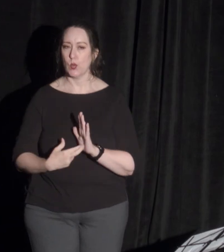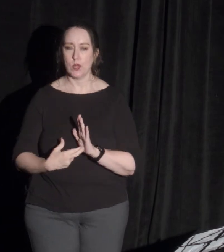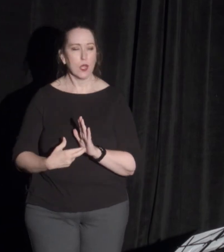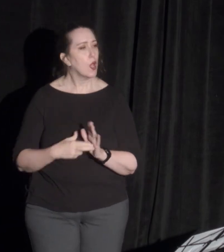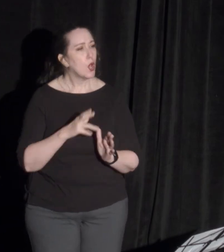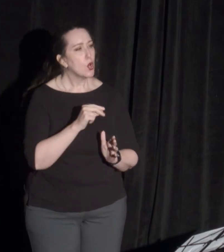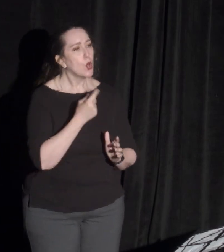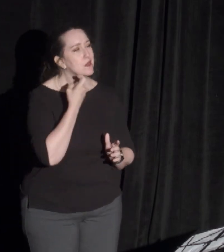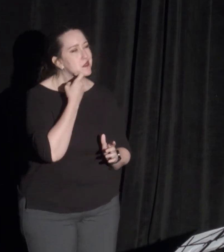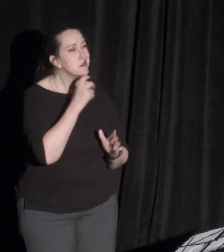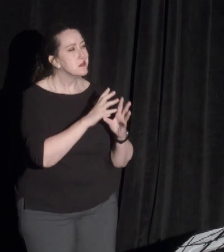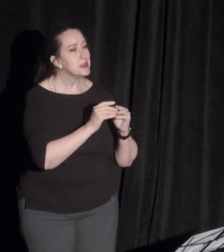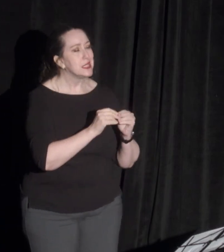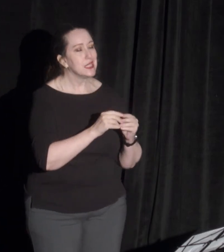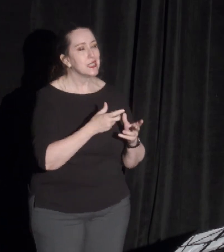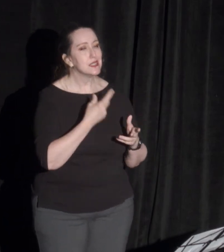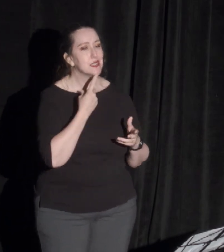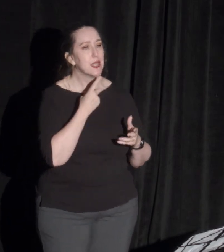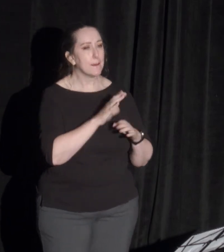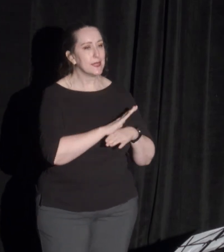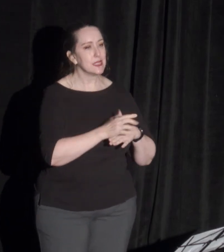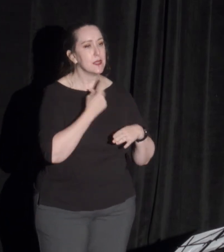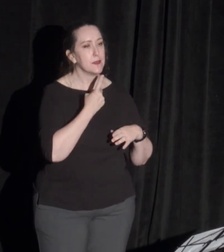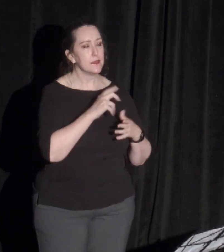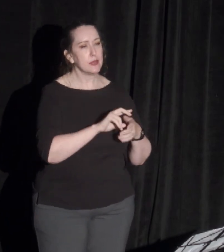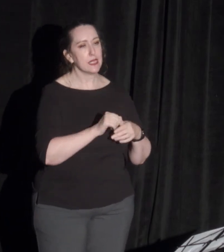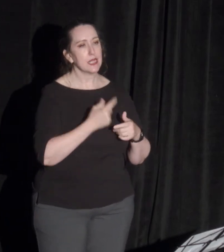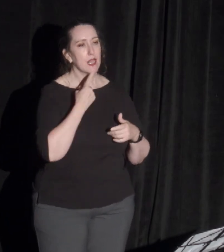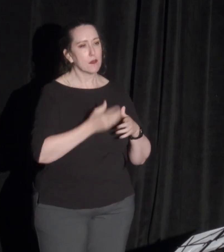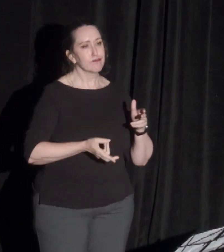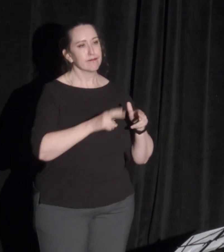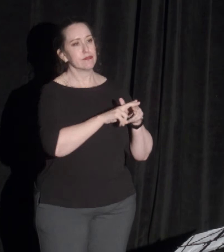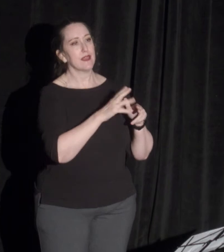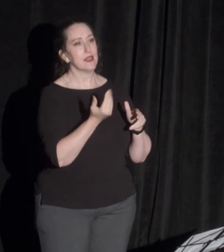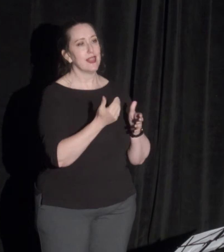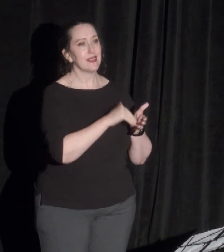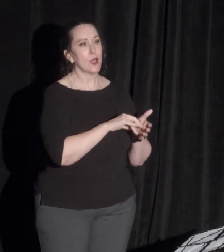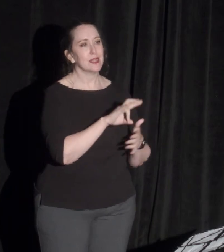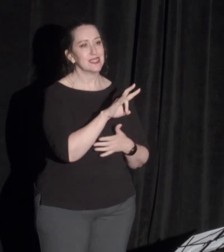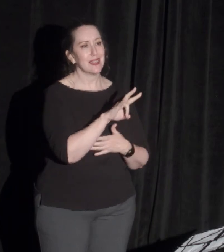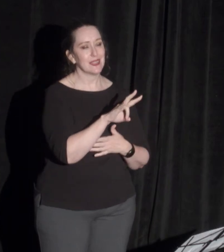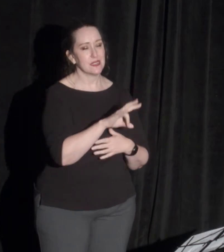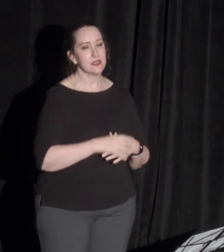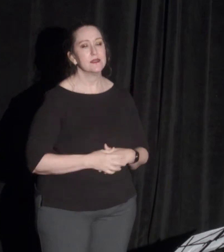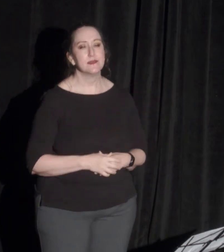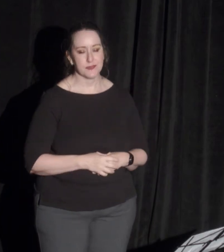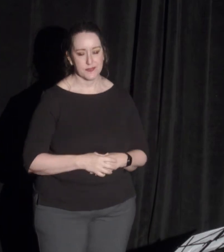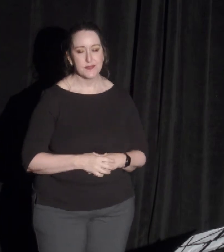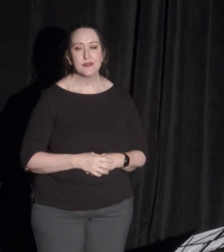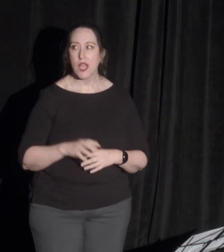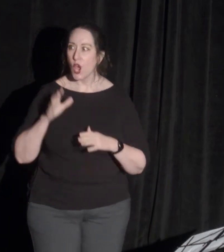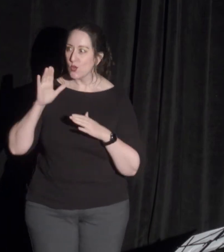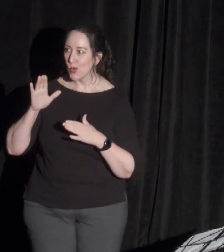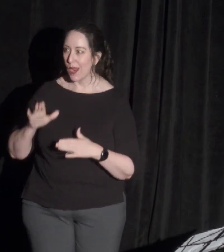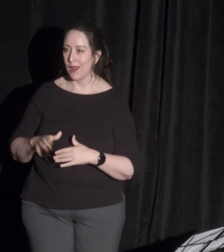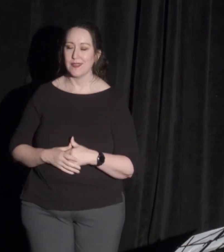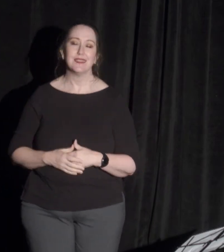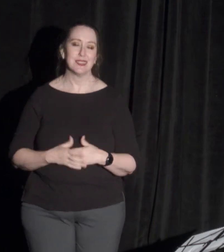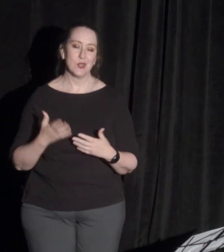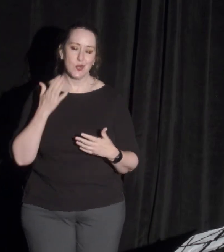had a meeting, the business meeting. They changed it so it can go up to 15,007 now. Oh, that's so great. You know, I really like